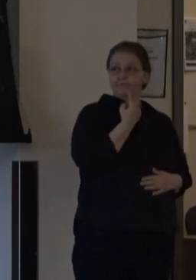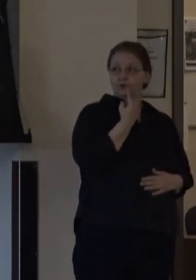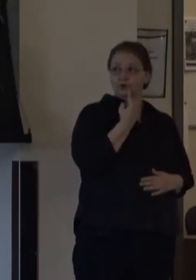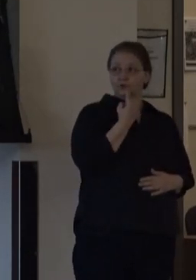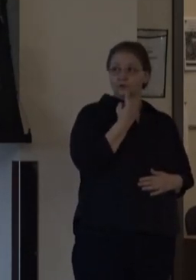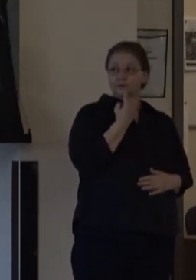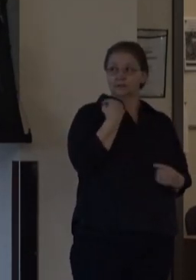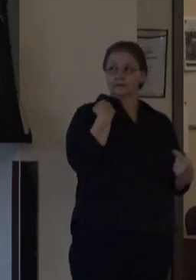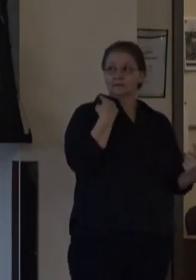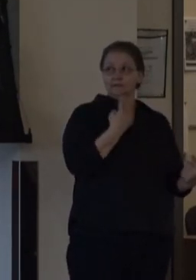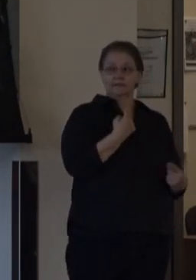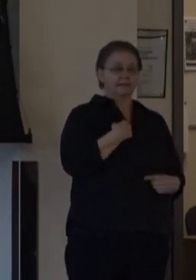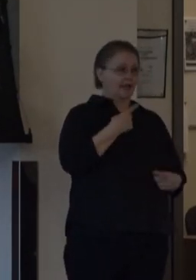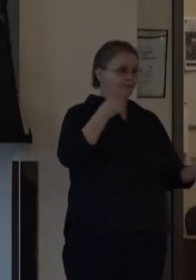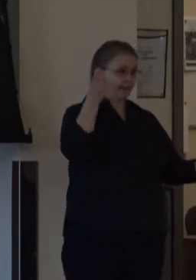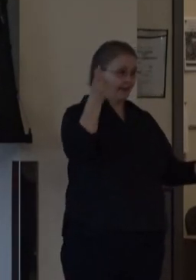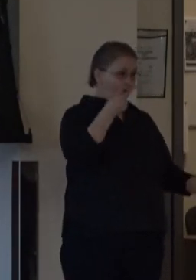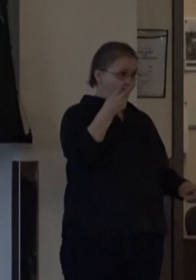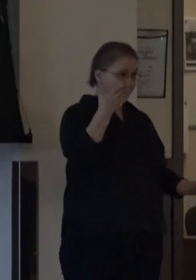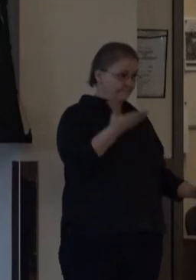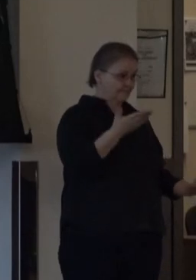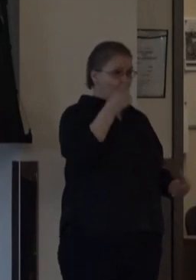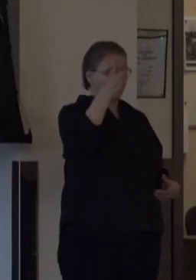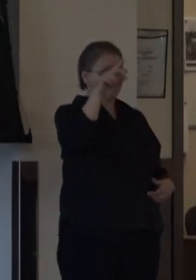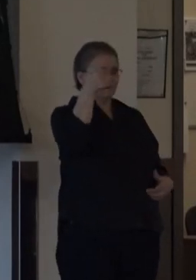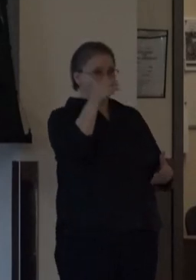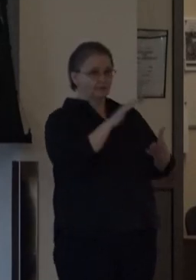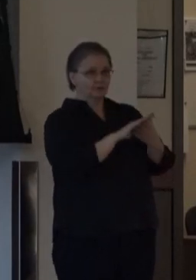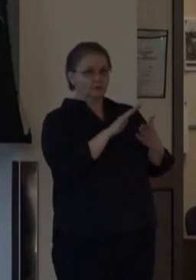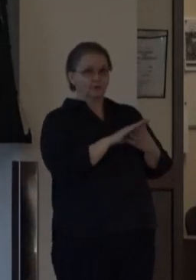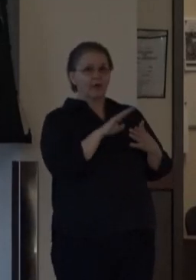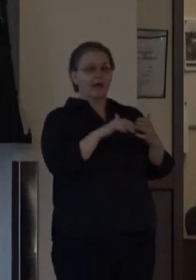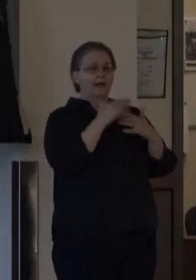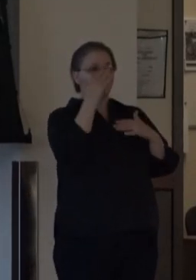been halftime. And I really appreciate how much